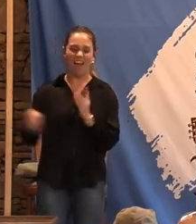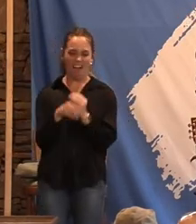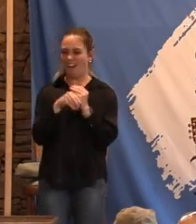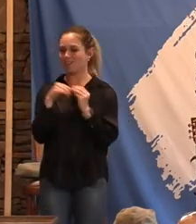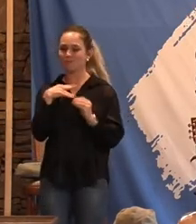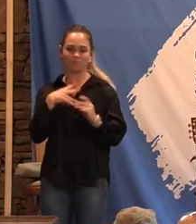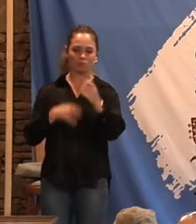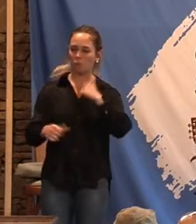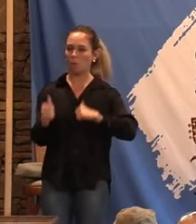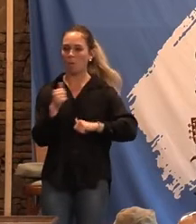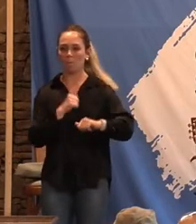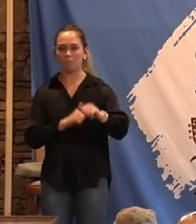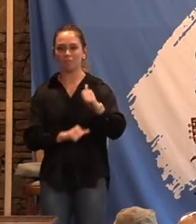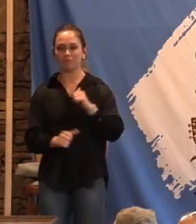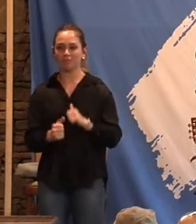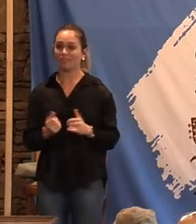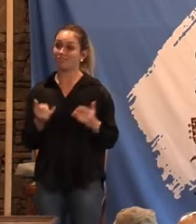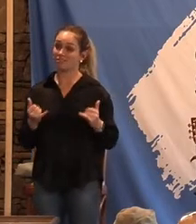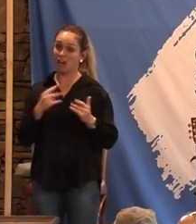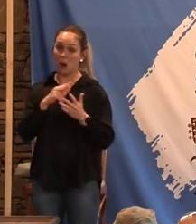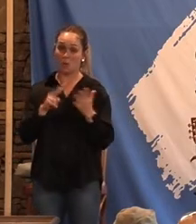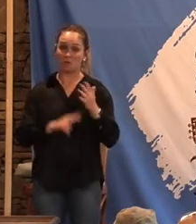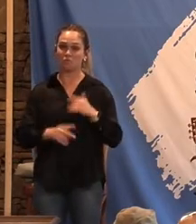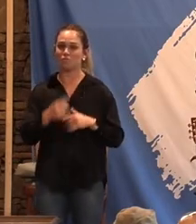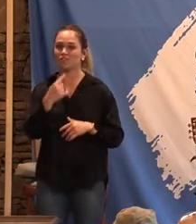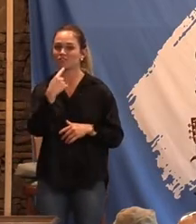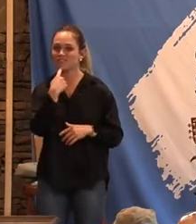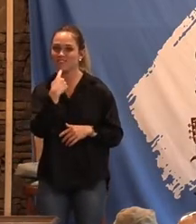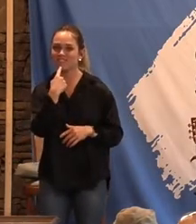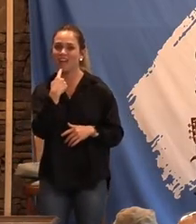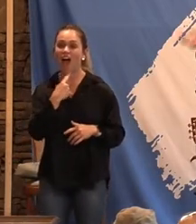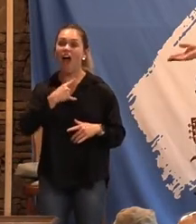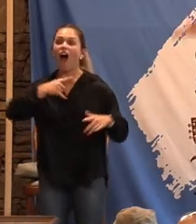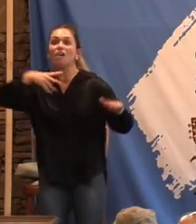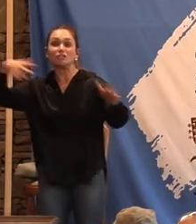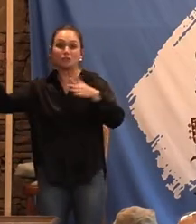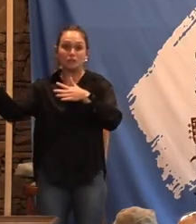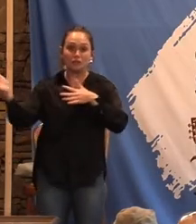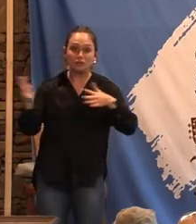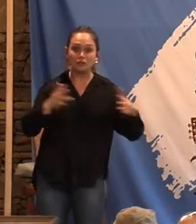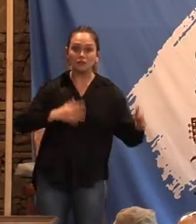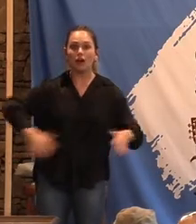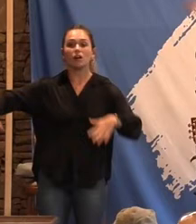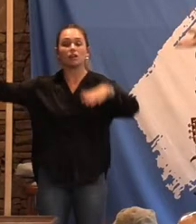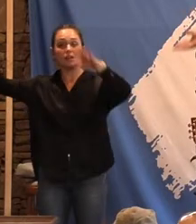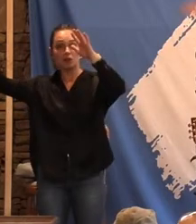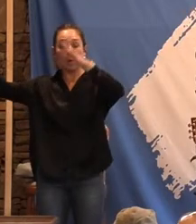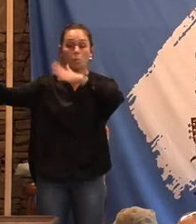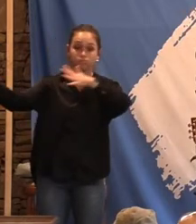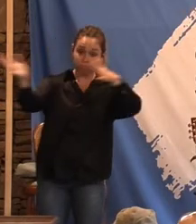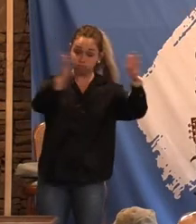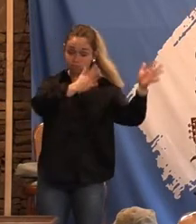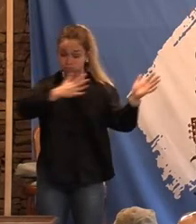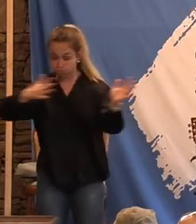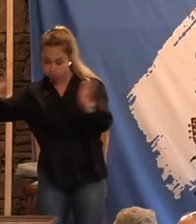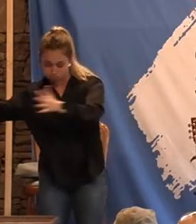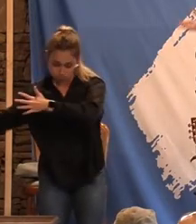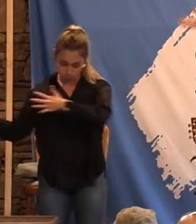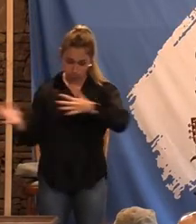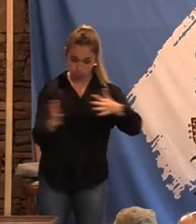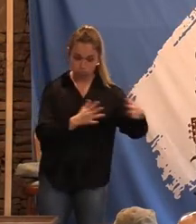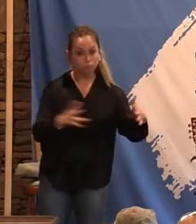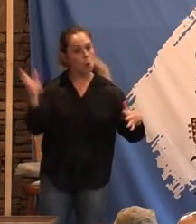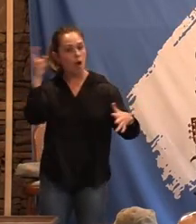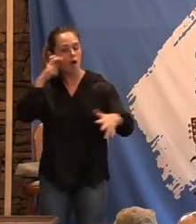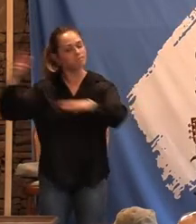drama. Now, when the reader said, "And the wind blew," well, the wind was pounding the rain